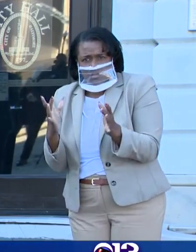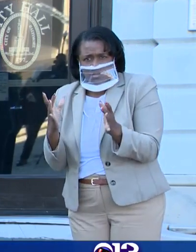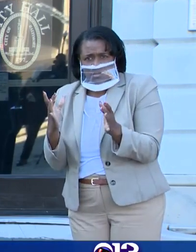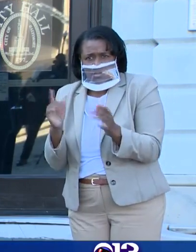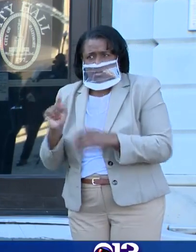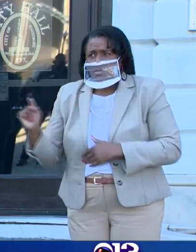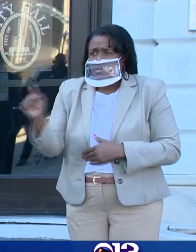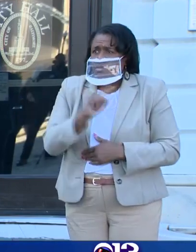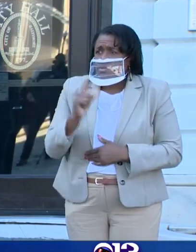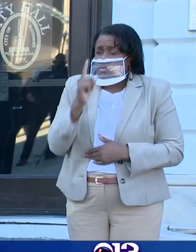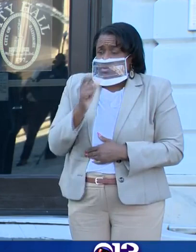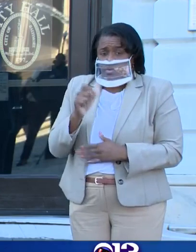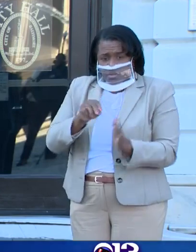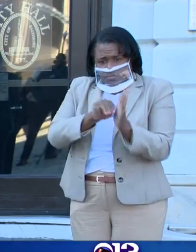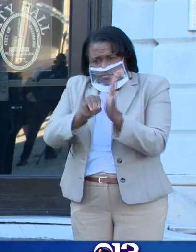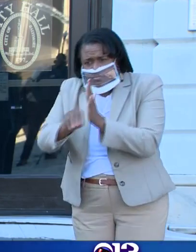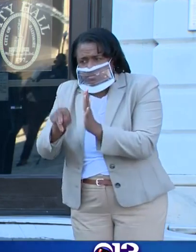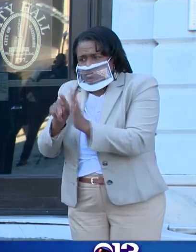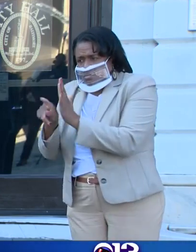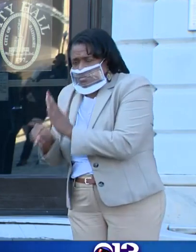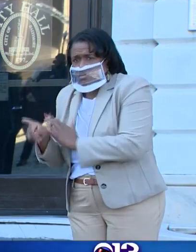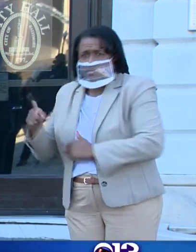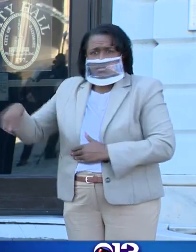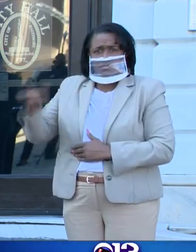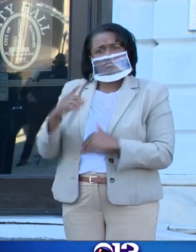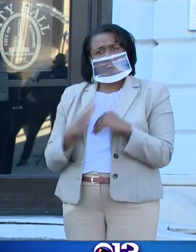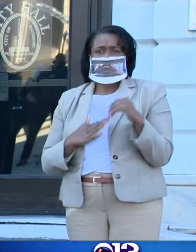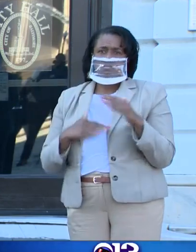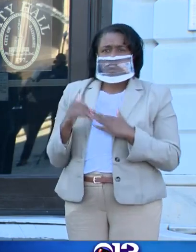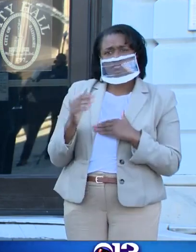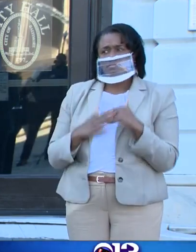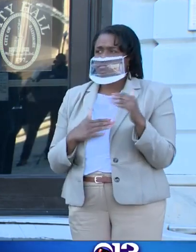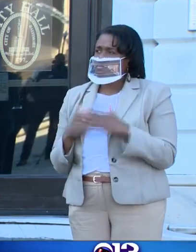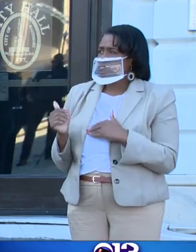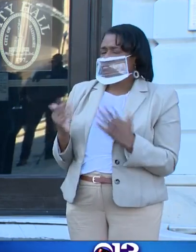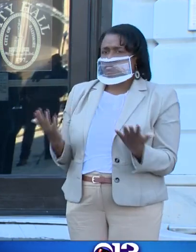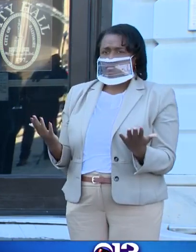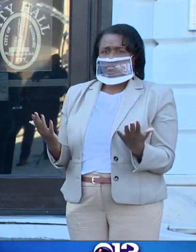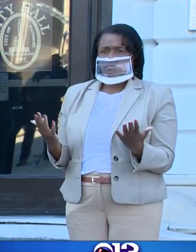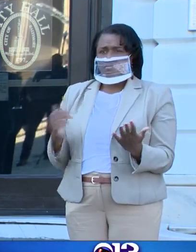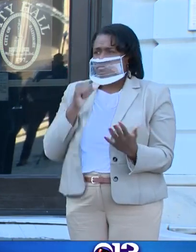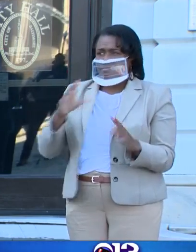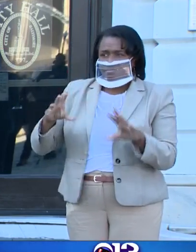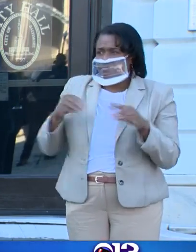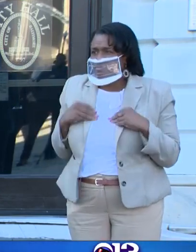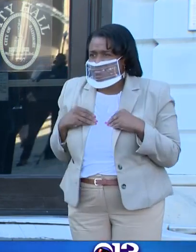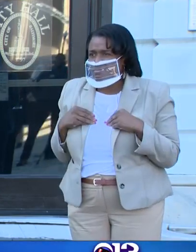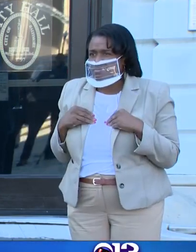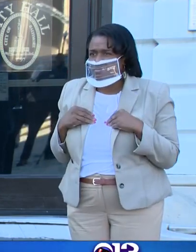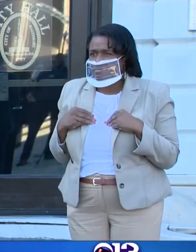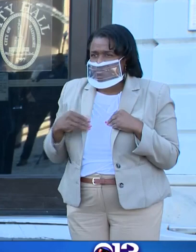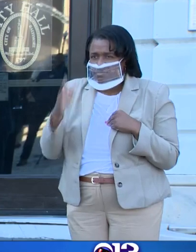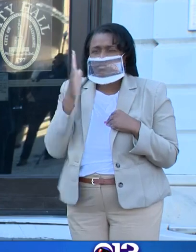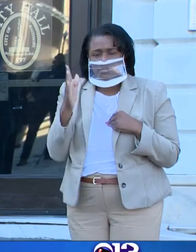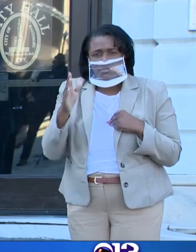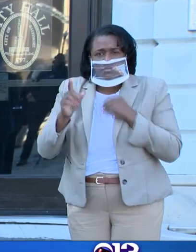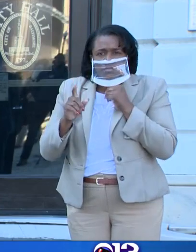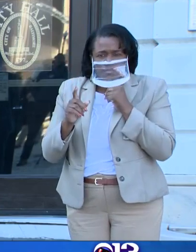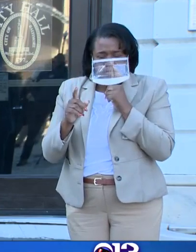who are committing these acts remain comfortable on our streets. This is unacceptable and will